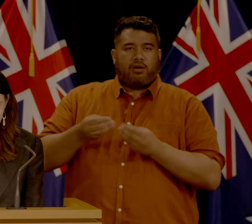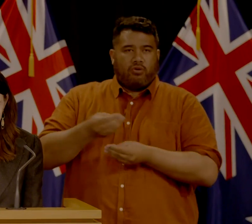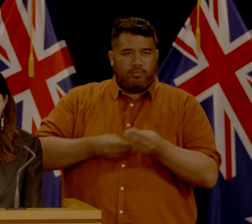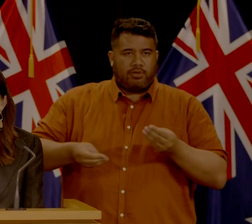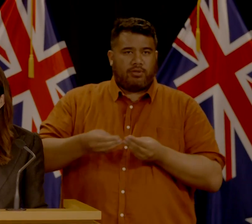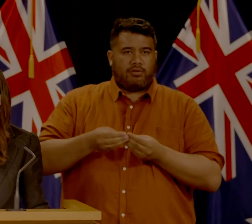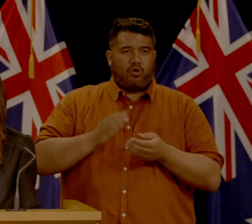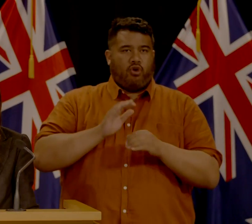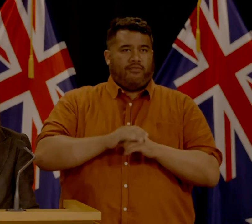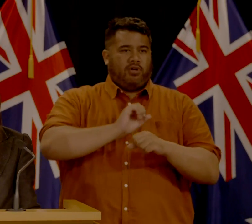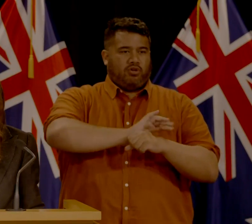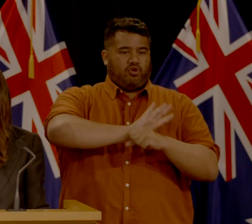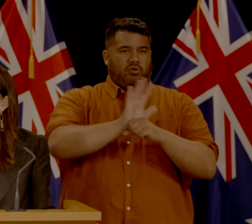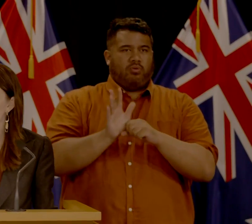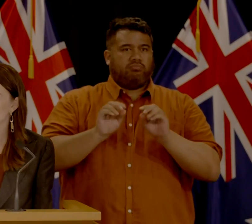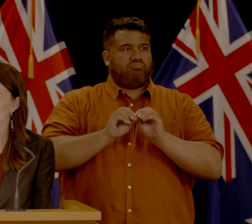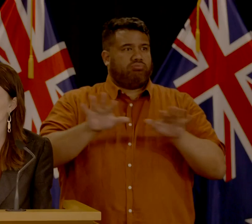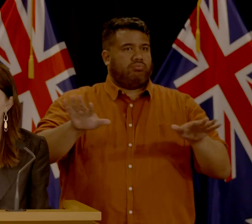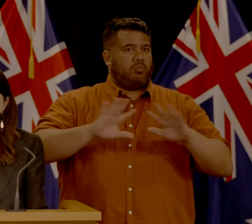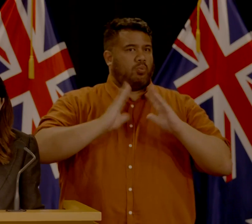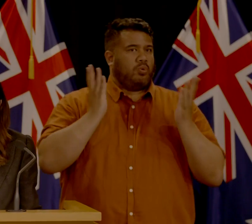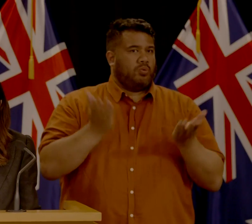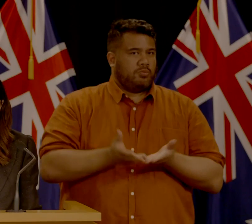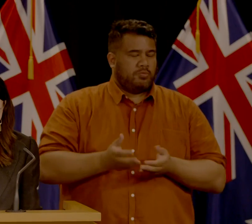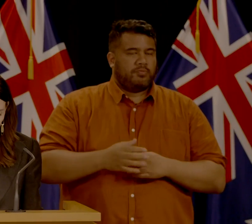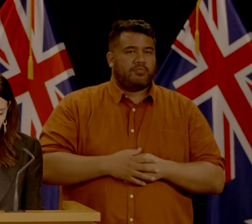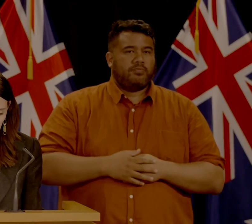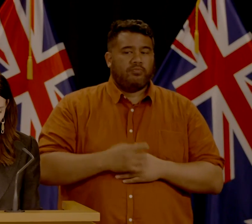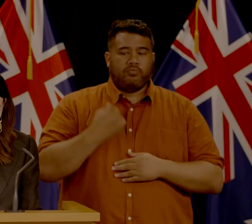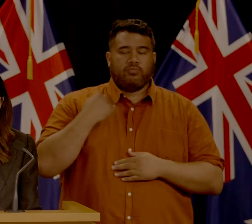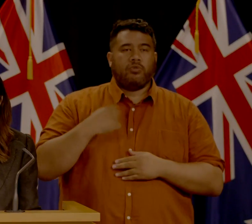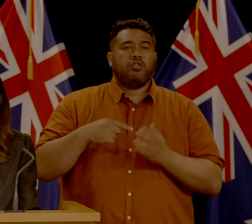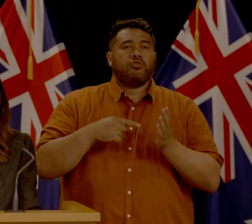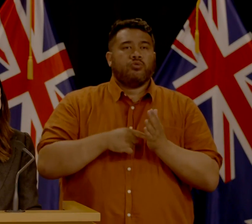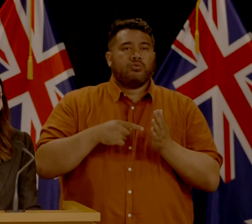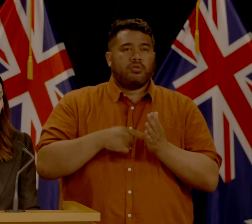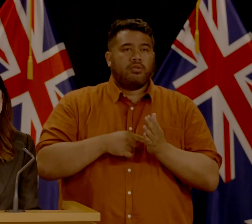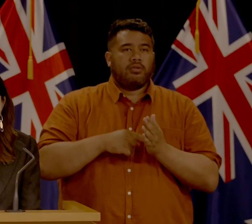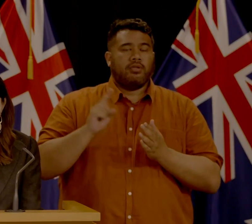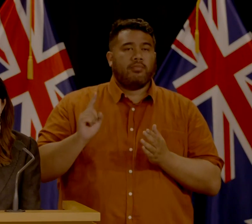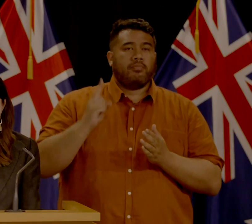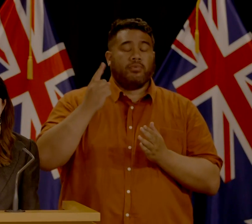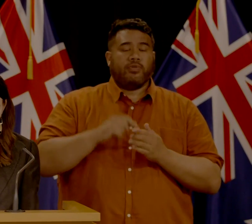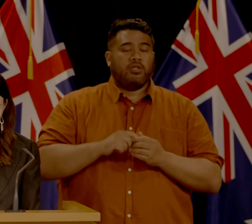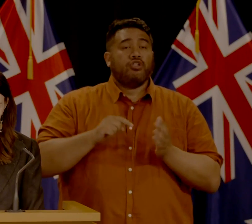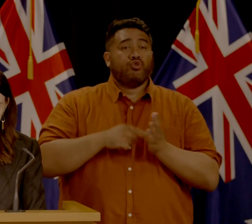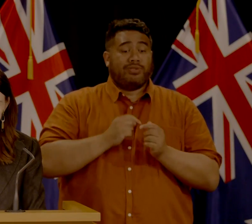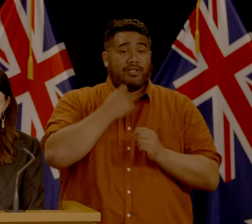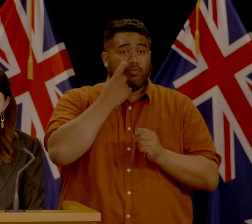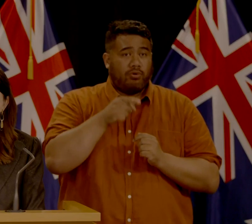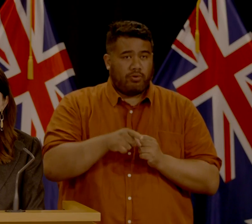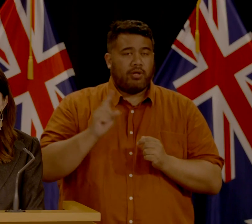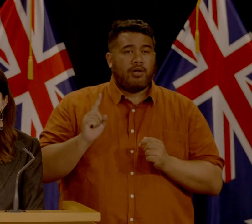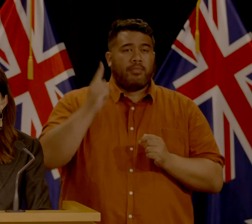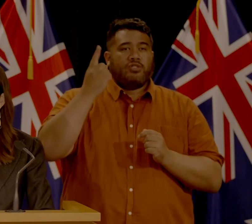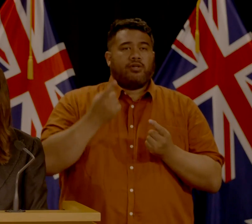pandemic. On Tuesday, Minister of Finance, Grant Robertson, will announce phase 1 of the